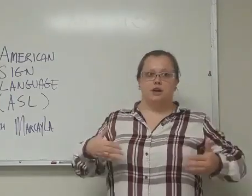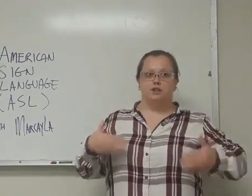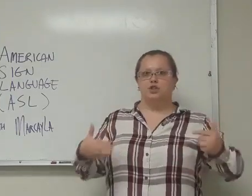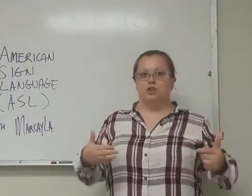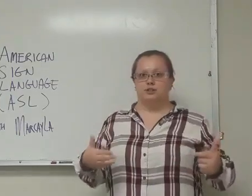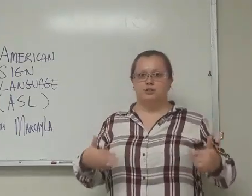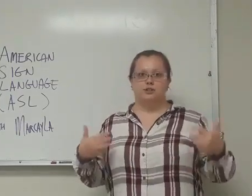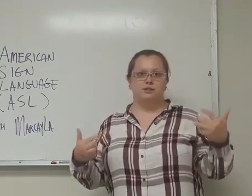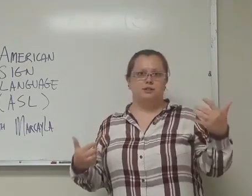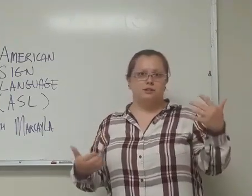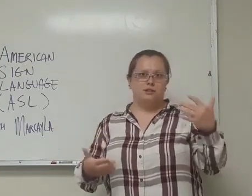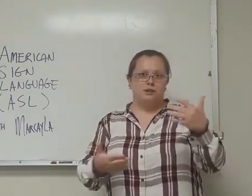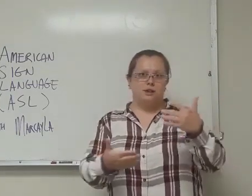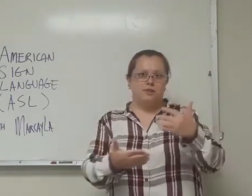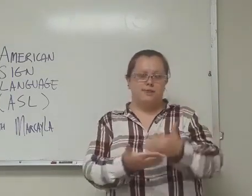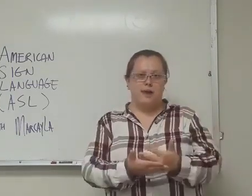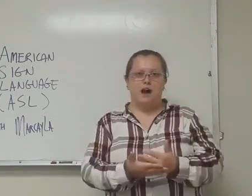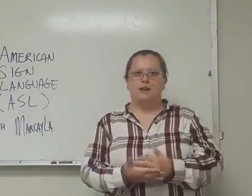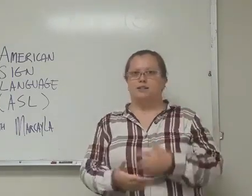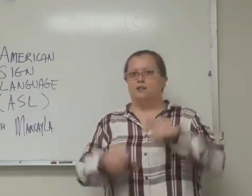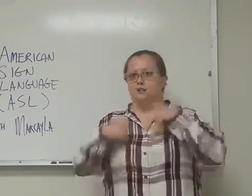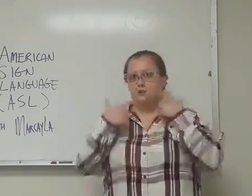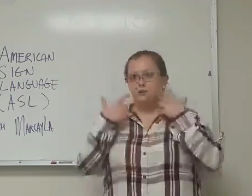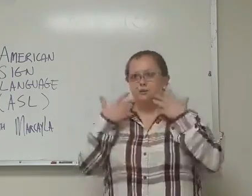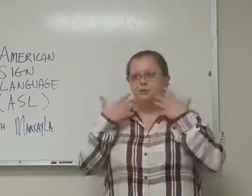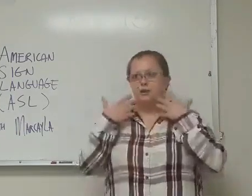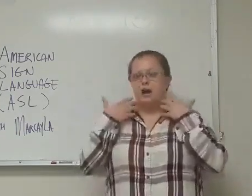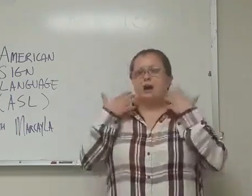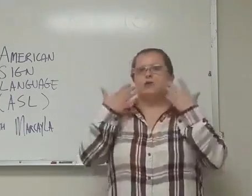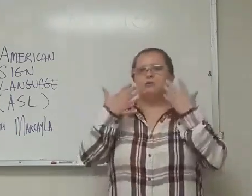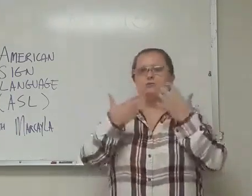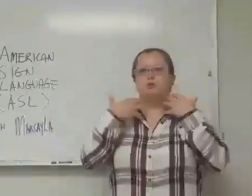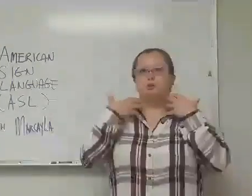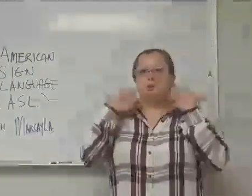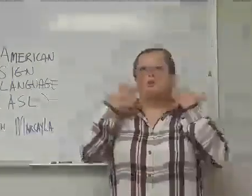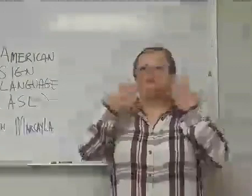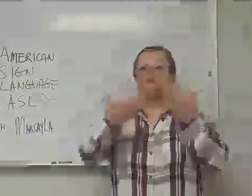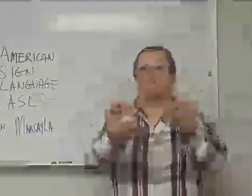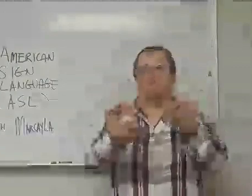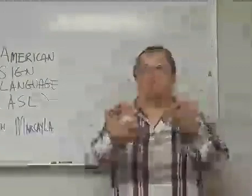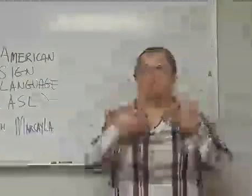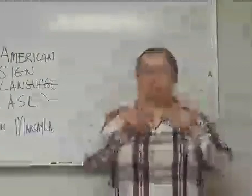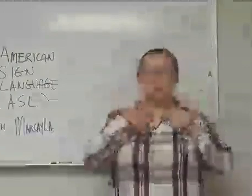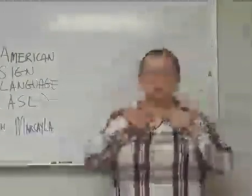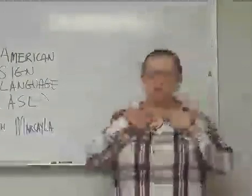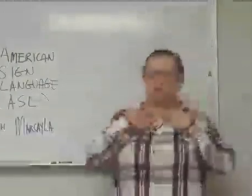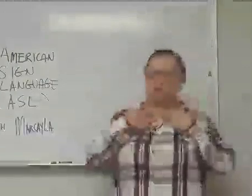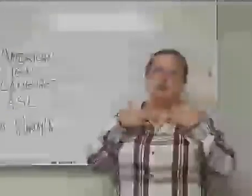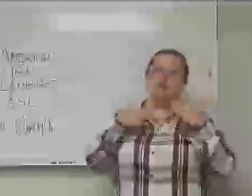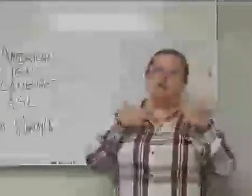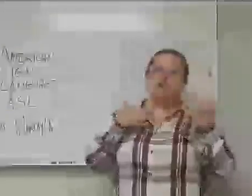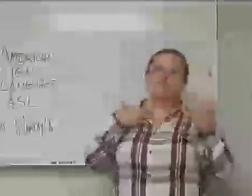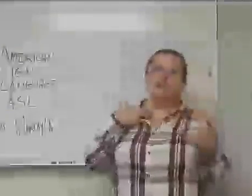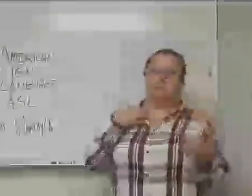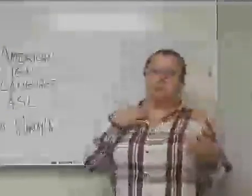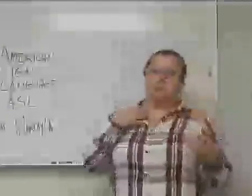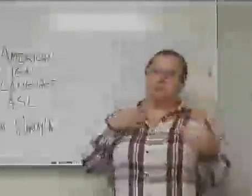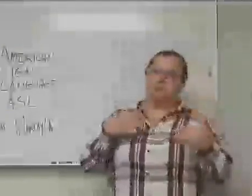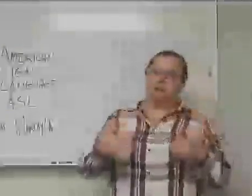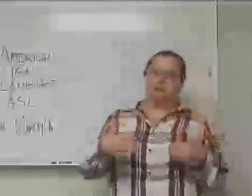not just that, it's also how you use your voice with it. Right. Same thing with